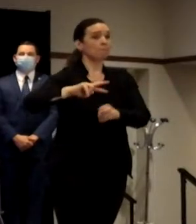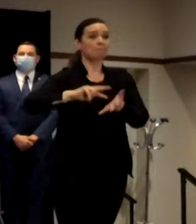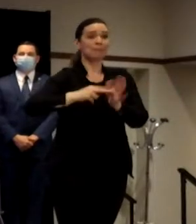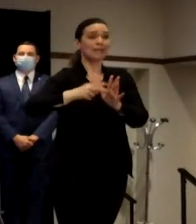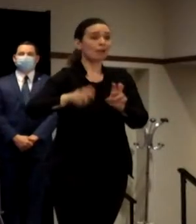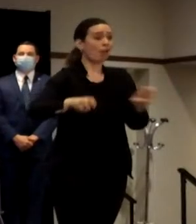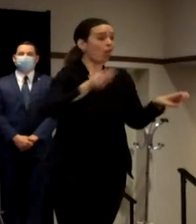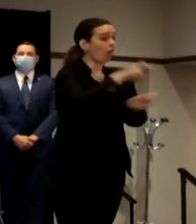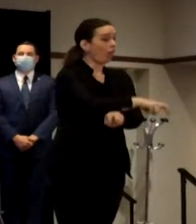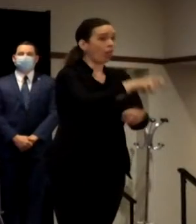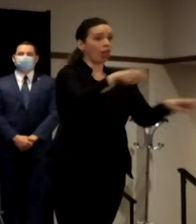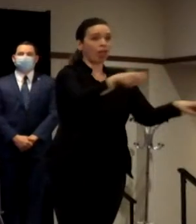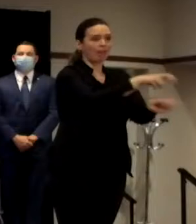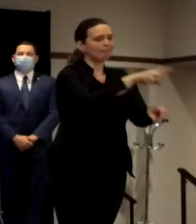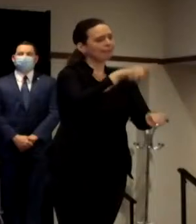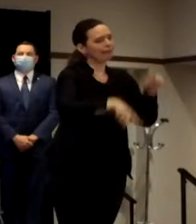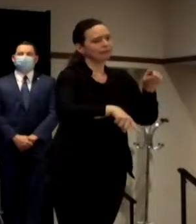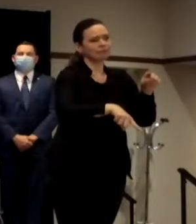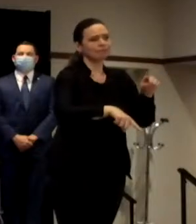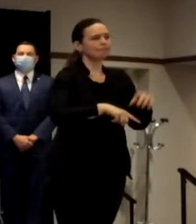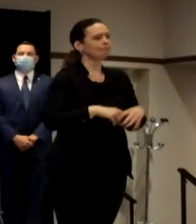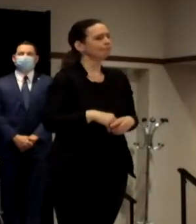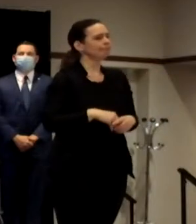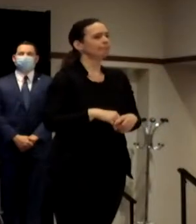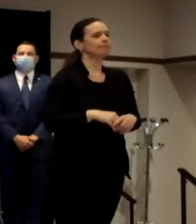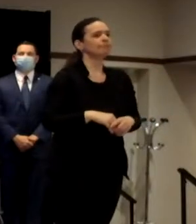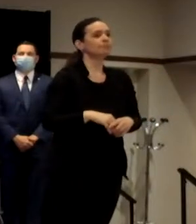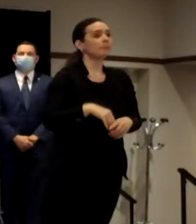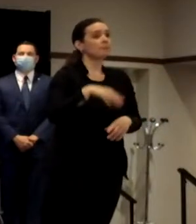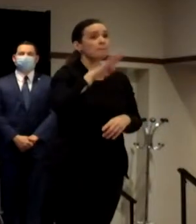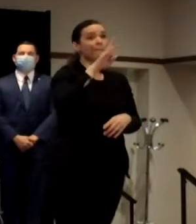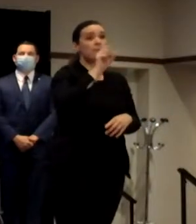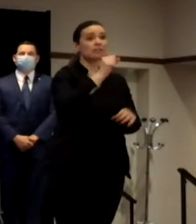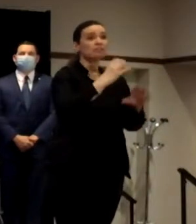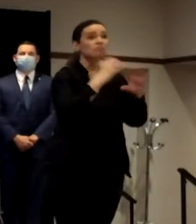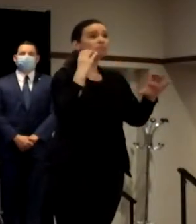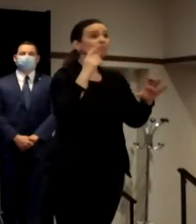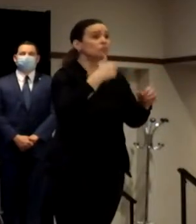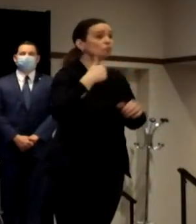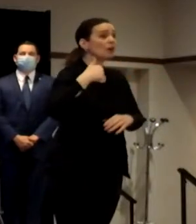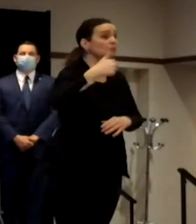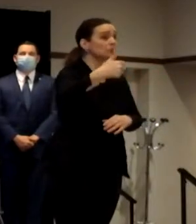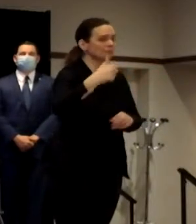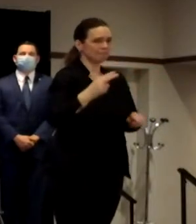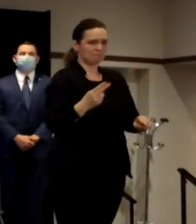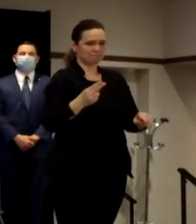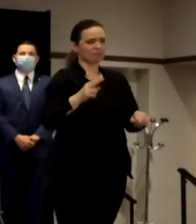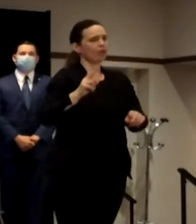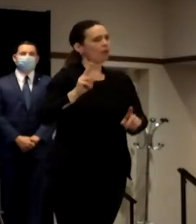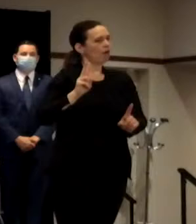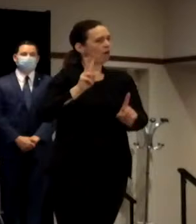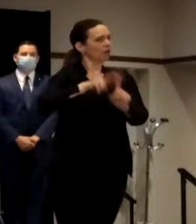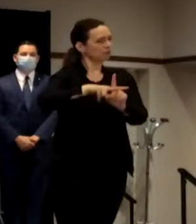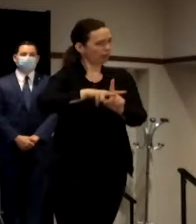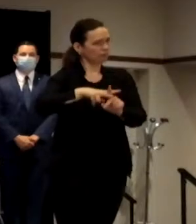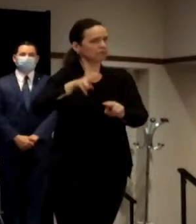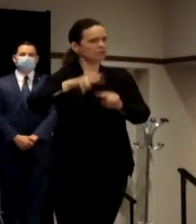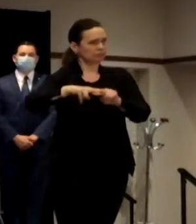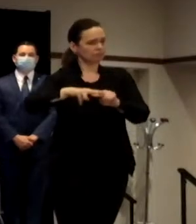bus transportation, all these things will be a lot of discussion. They have been discussed when we did some focus group with